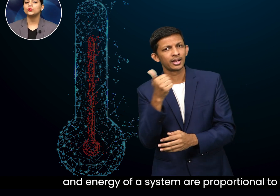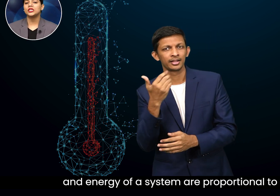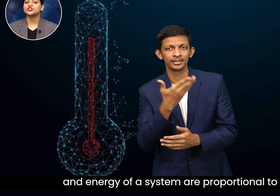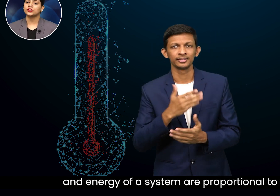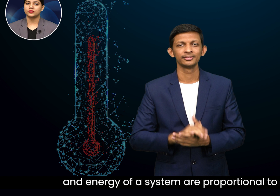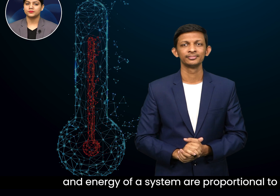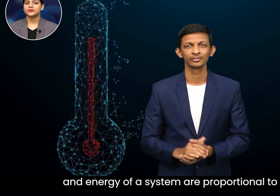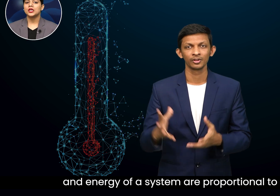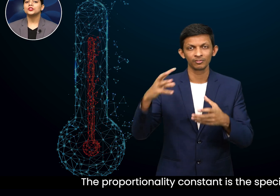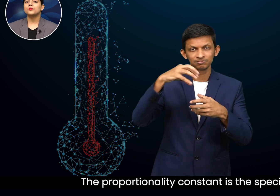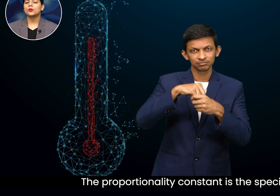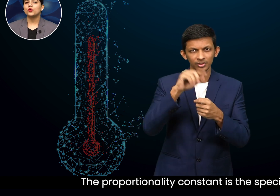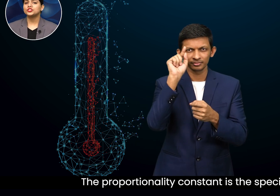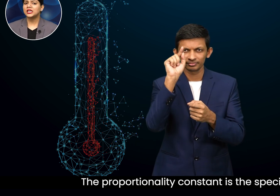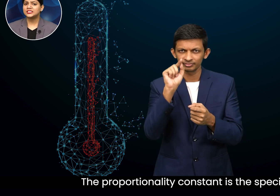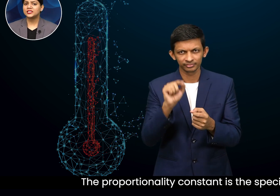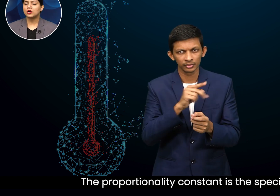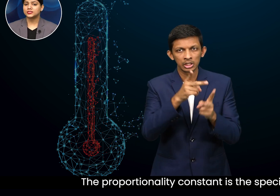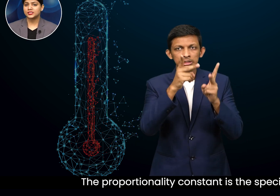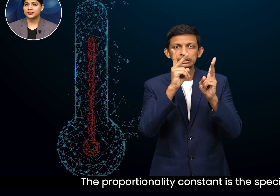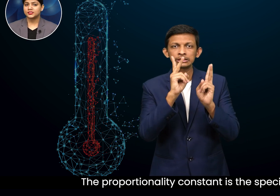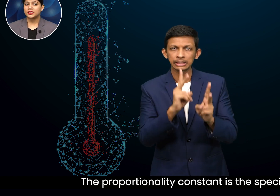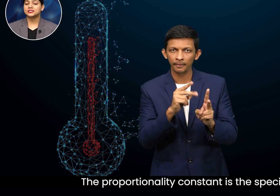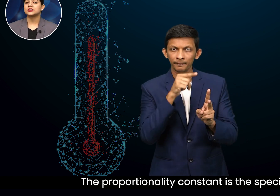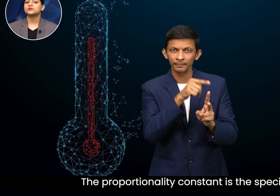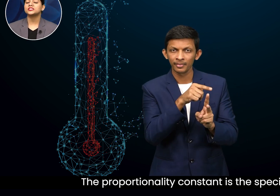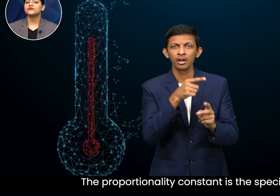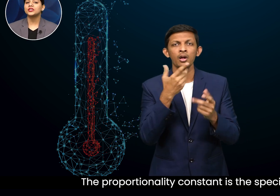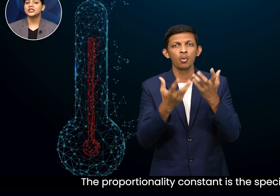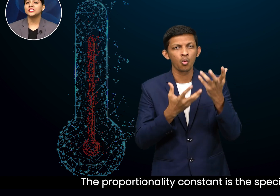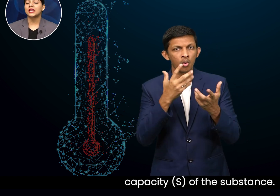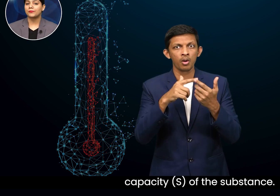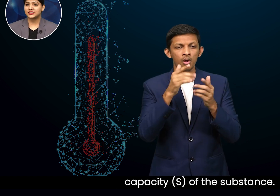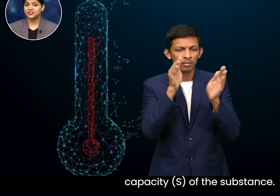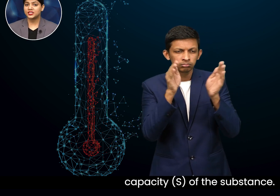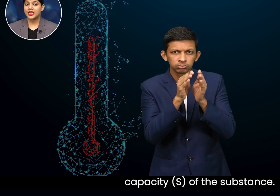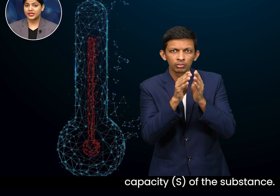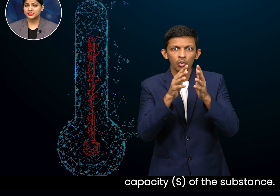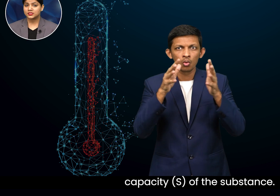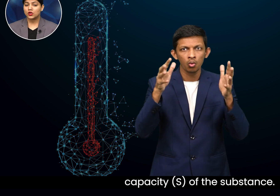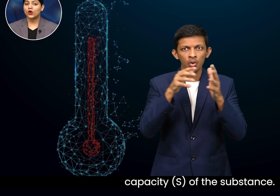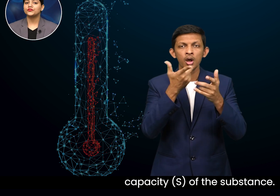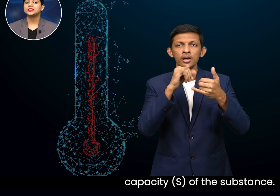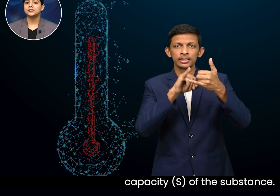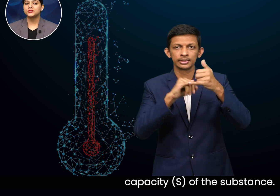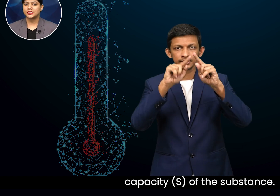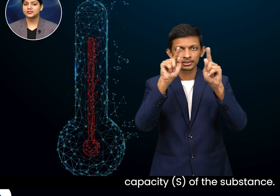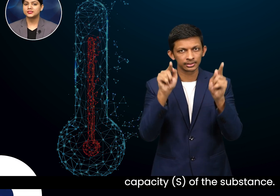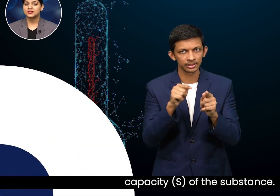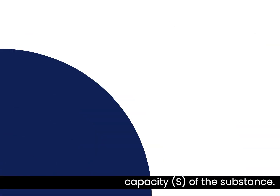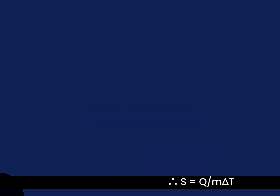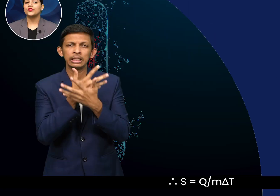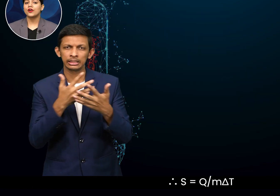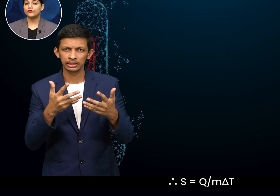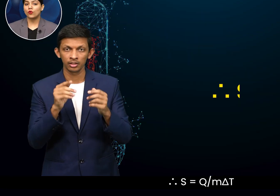proportional to each other. The proportionality constant is the specific heat capacity S of the